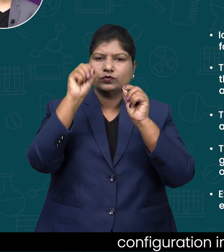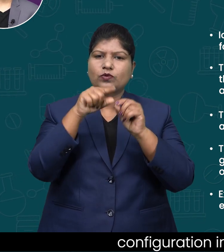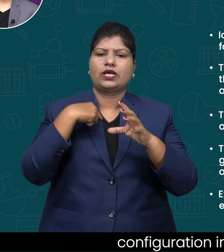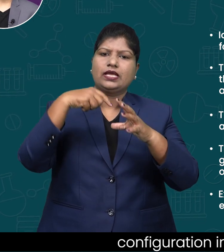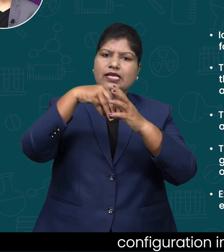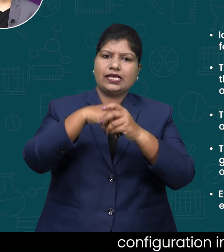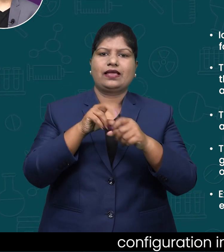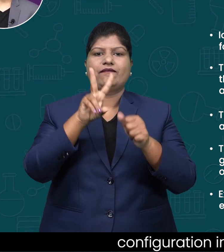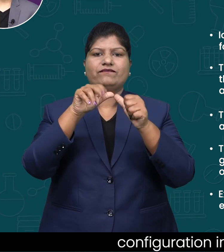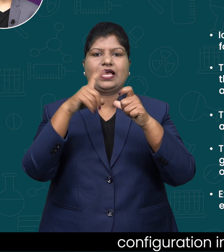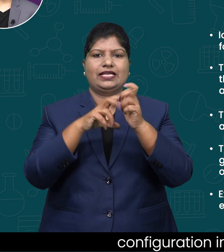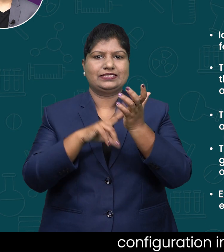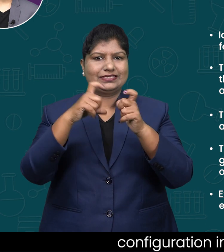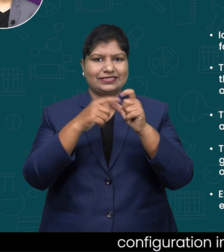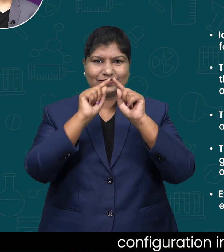shells.